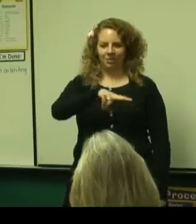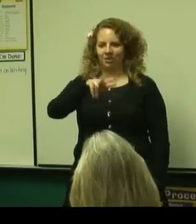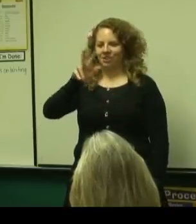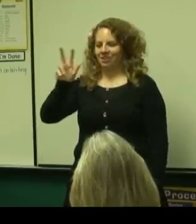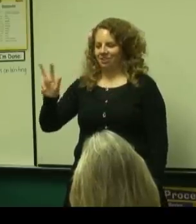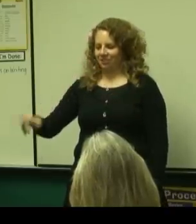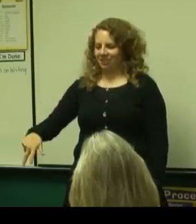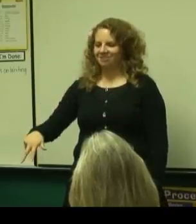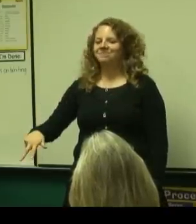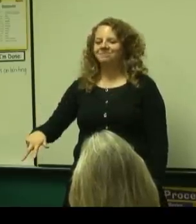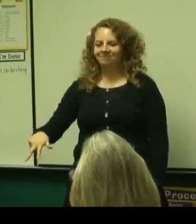33.